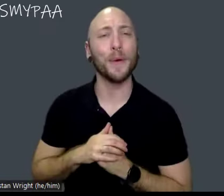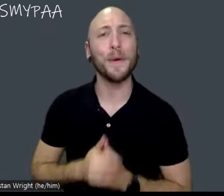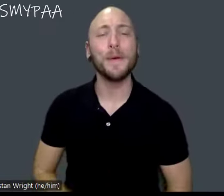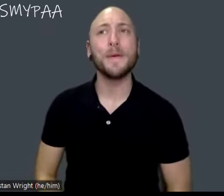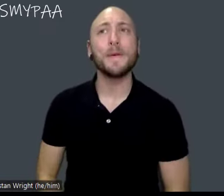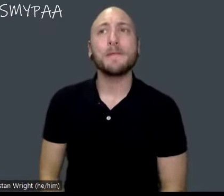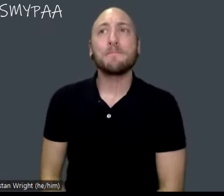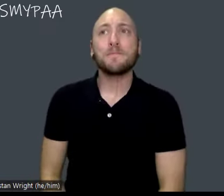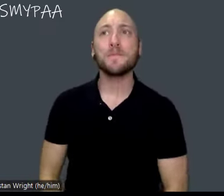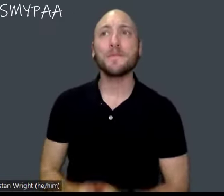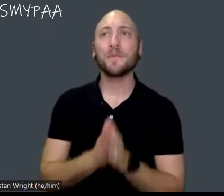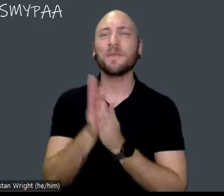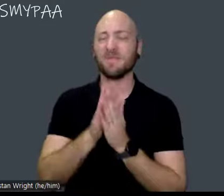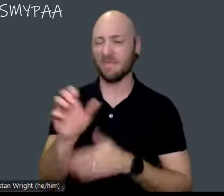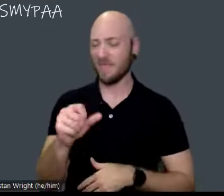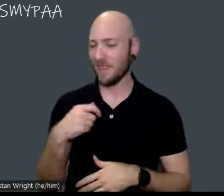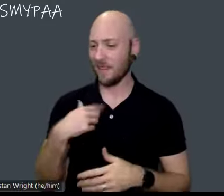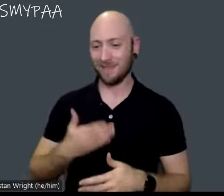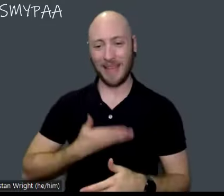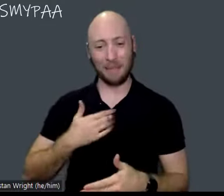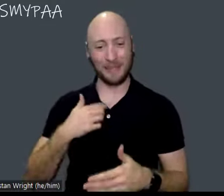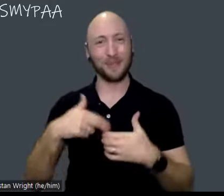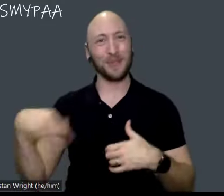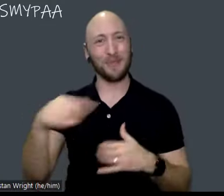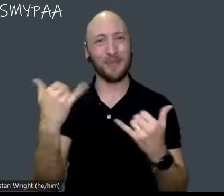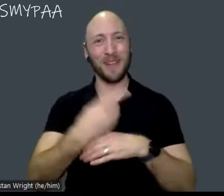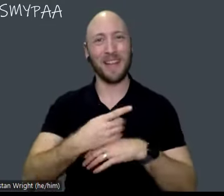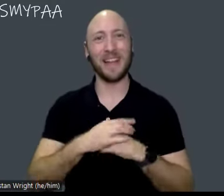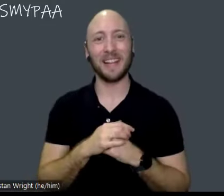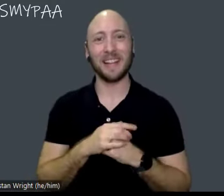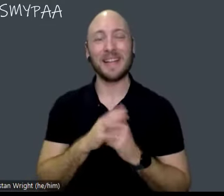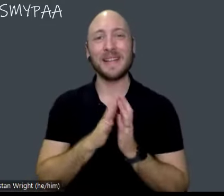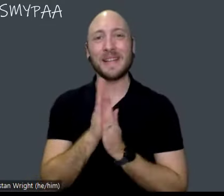And yeah, I'm very happy to be in this meeting. I'm very